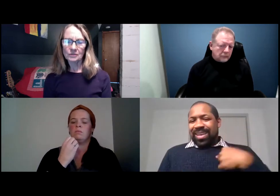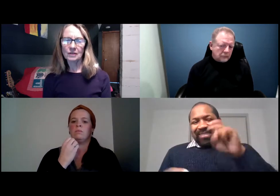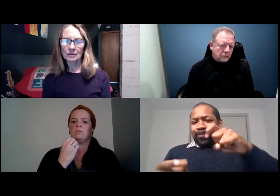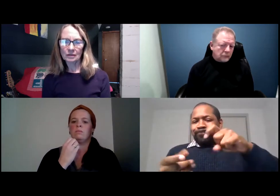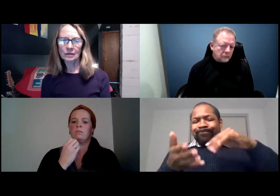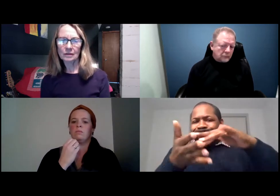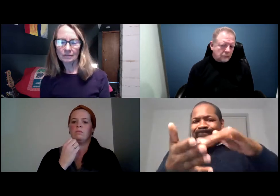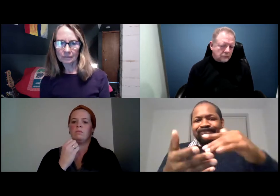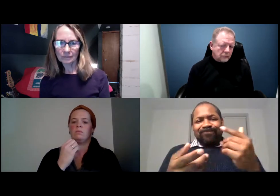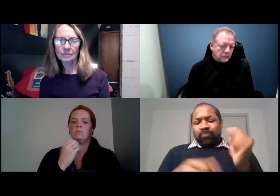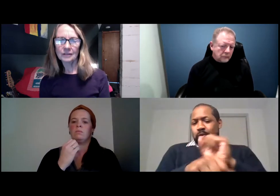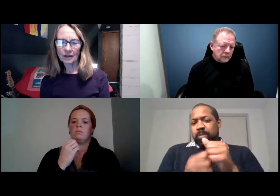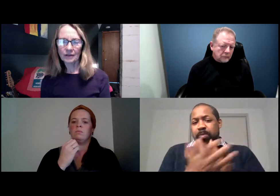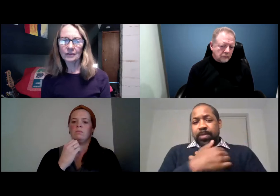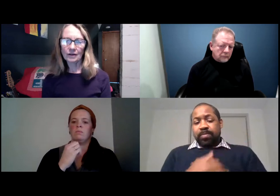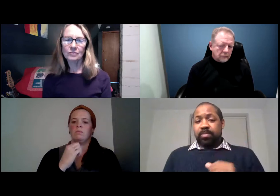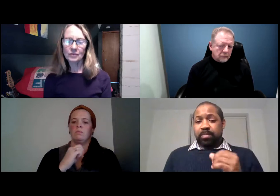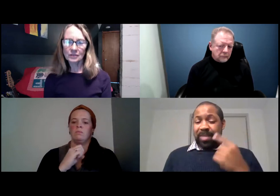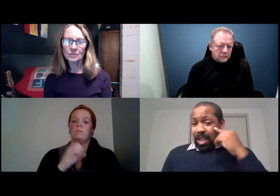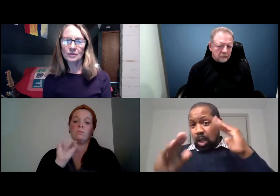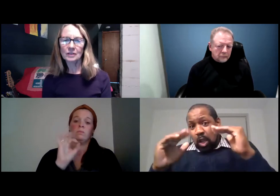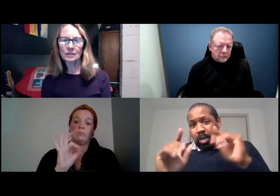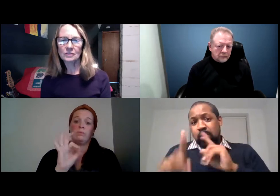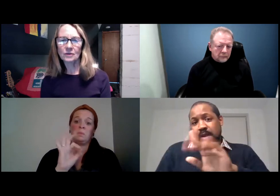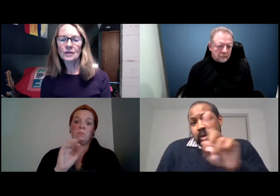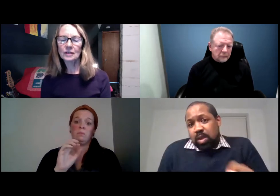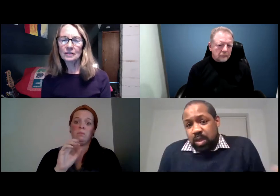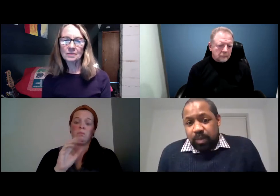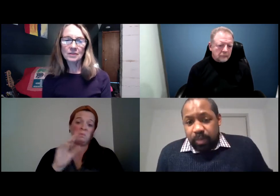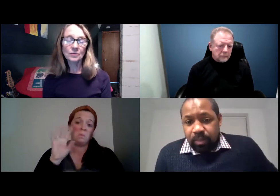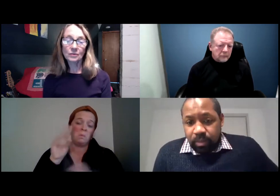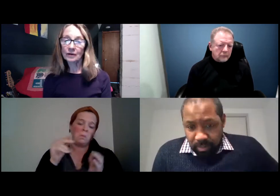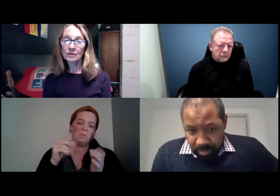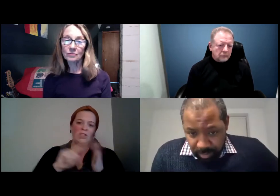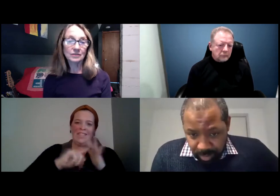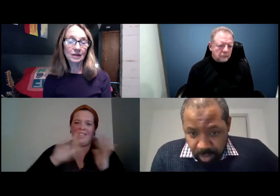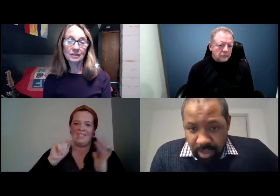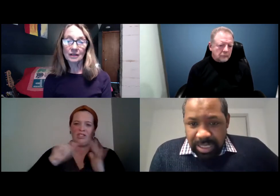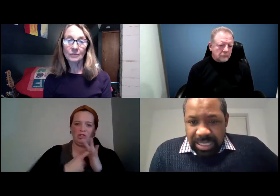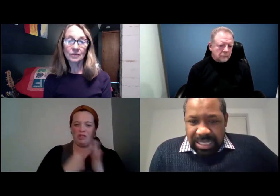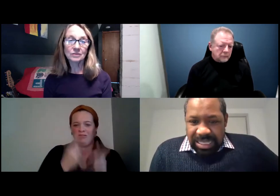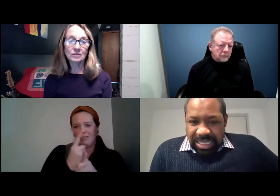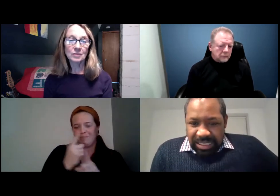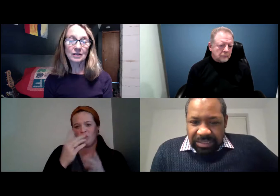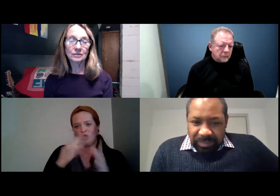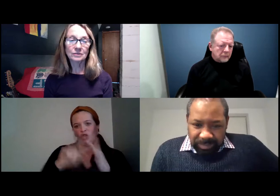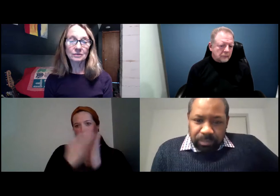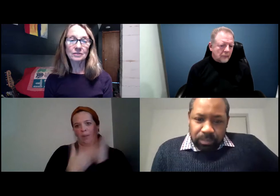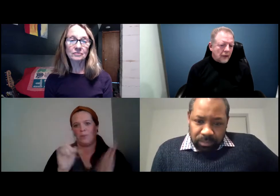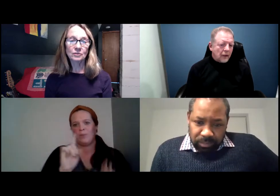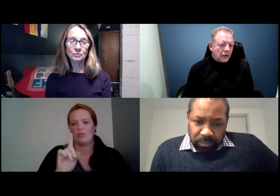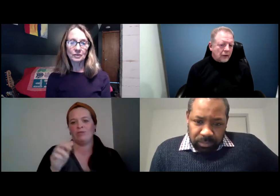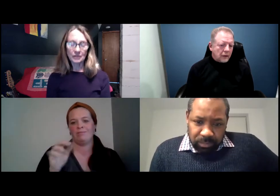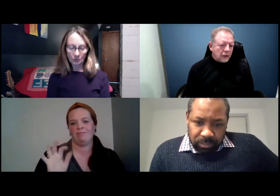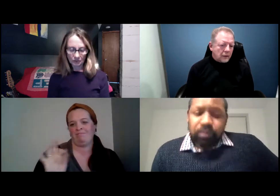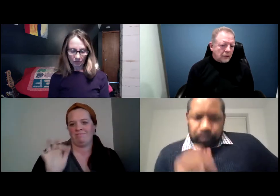scenarios and a dialogue with the community. So it's something we're aware of, we're studying, and we're concerned about it too, is